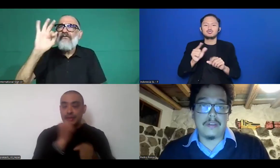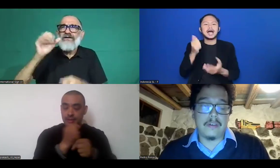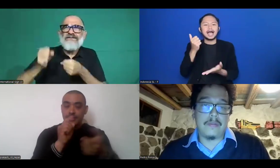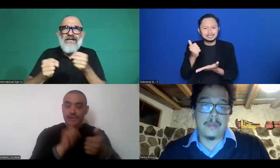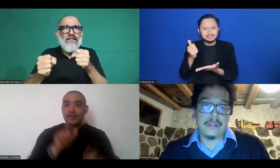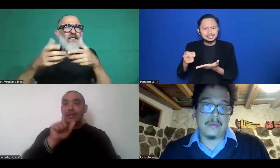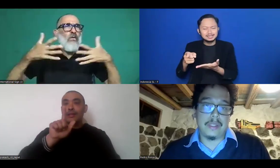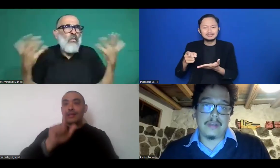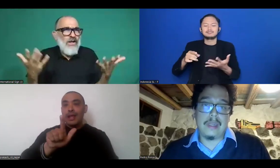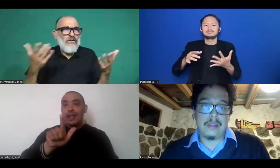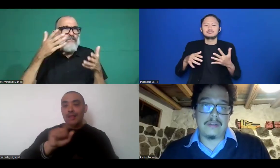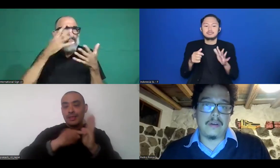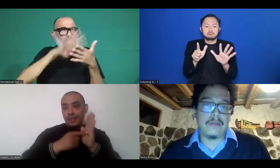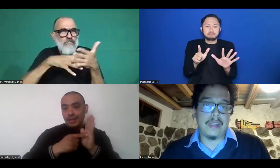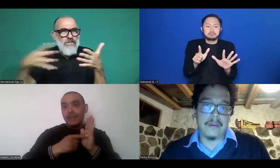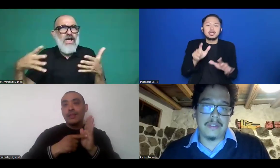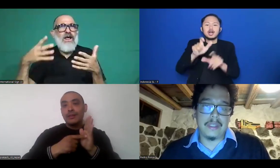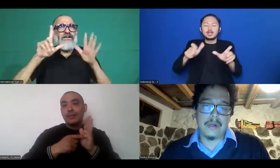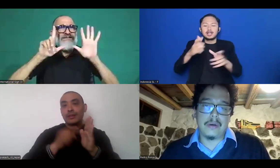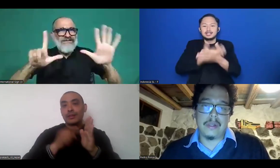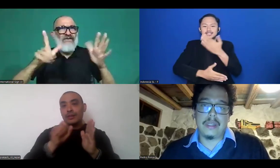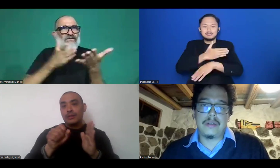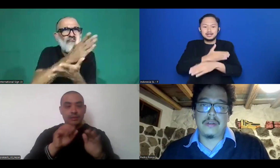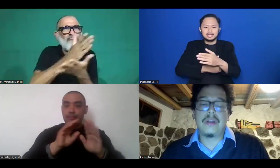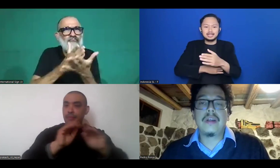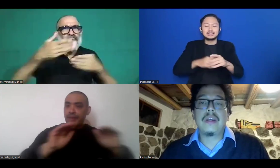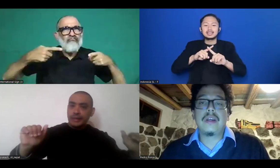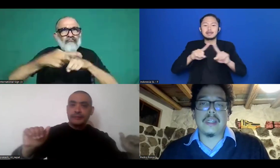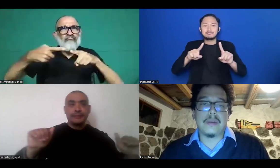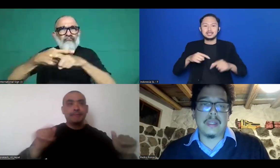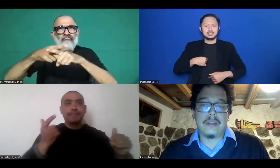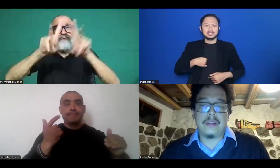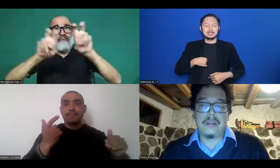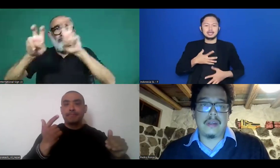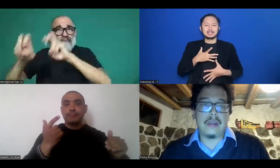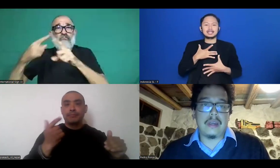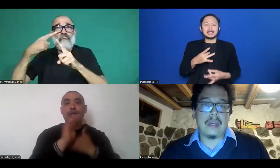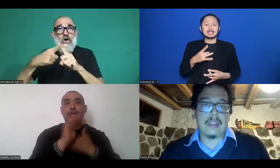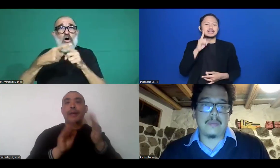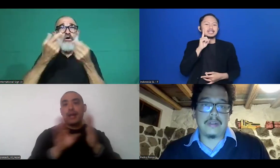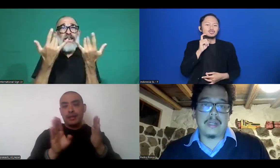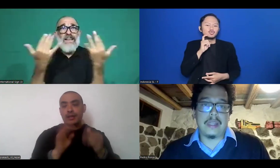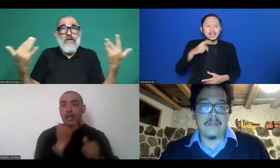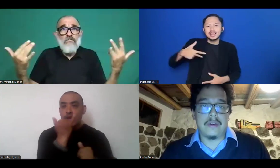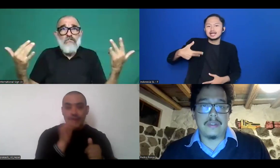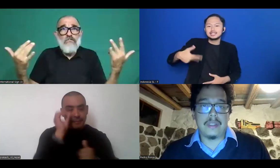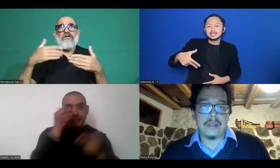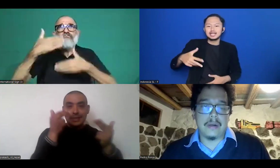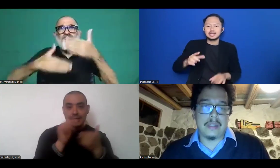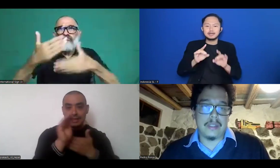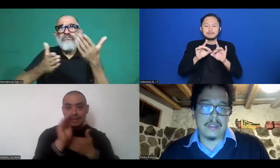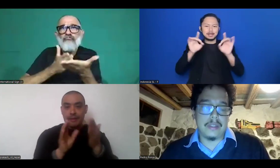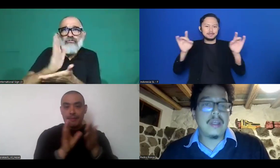rights of persons with disabilities of diverse sexual orientation, gender identity and expression, and diverse